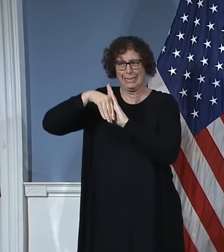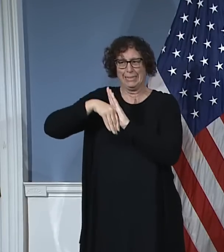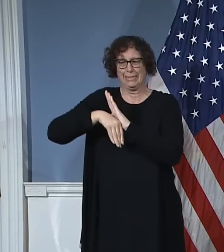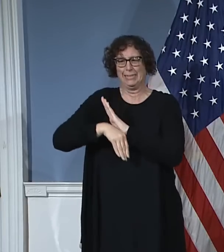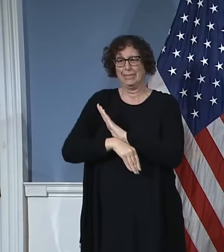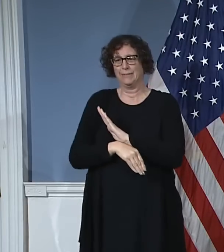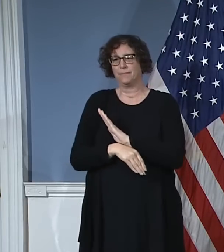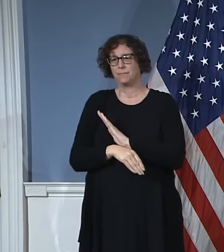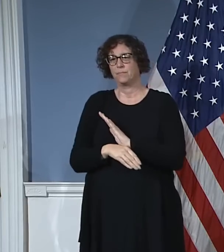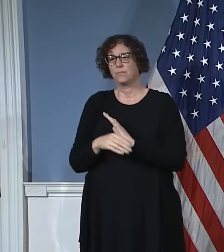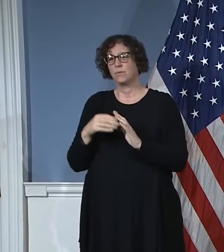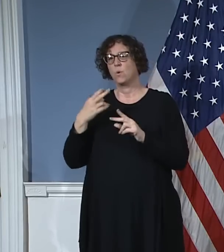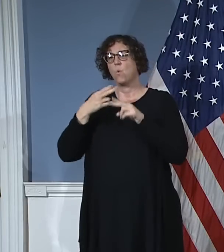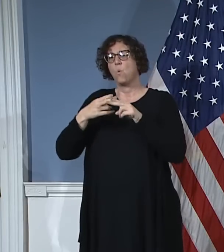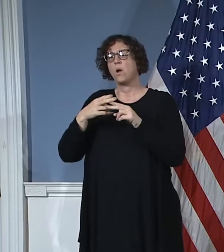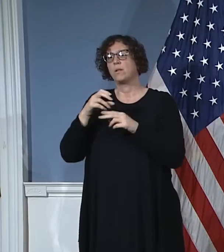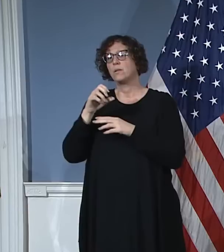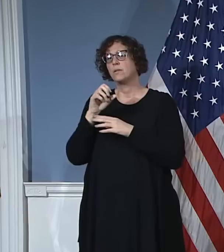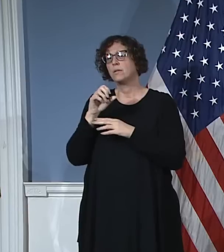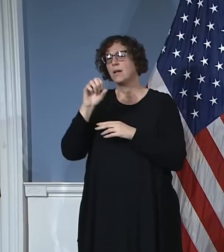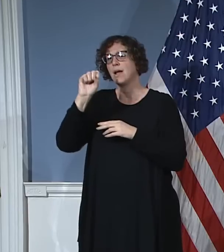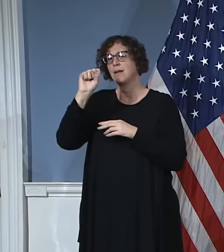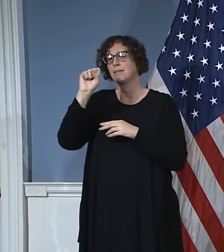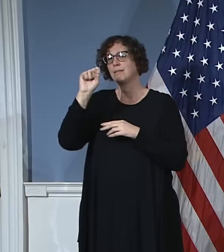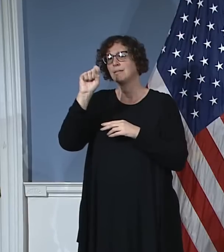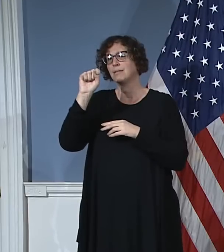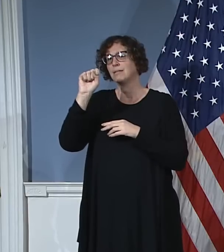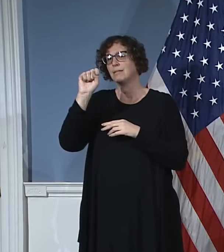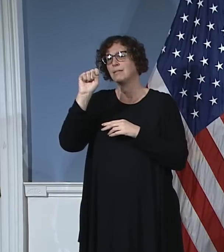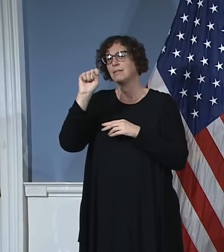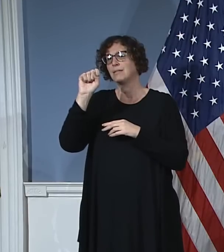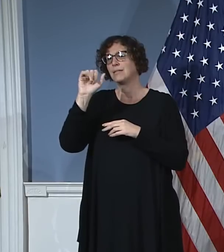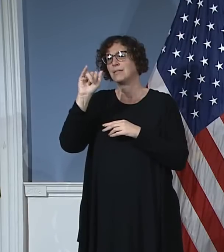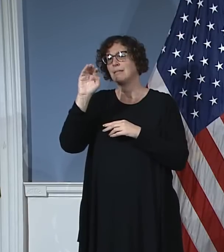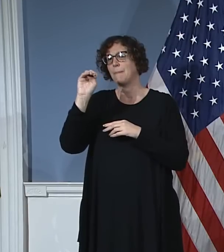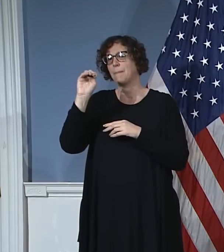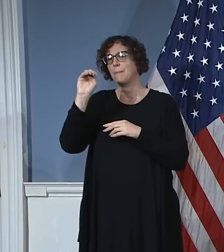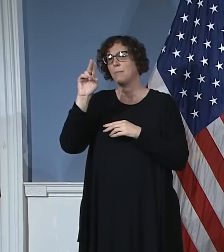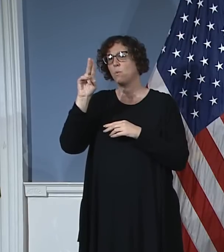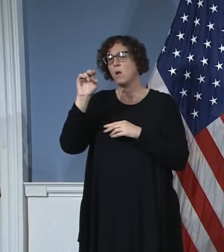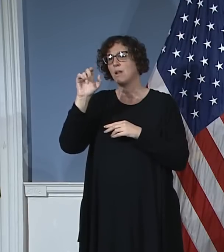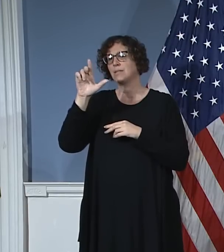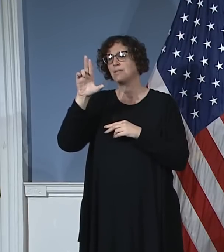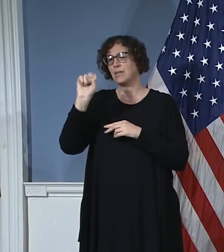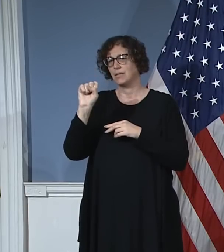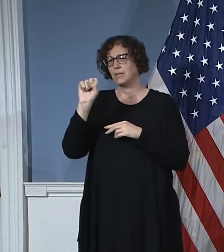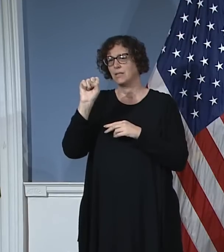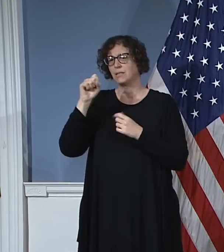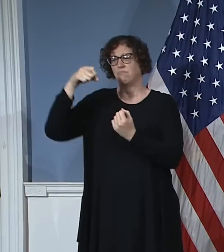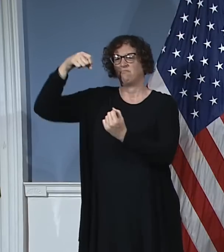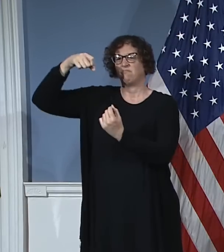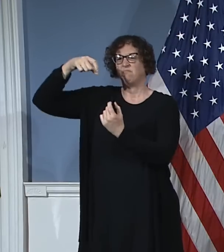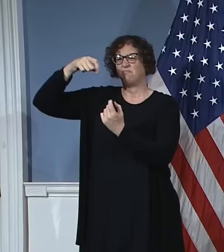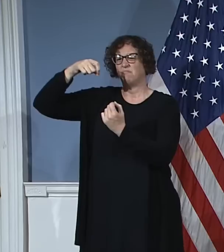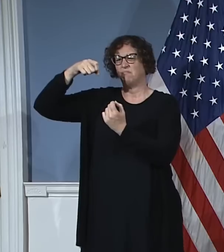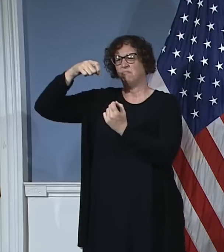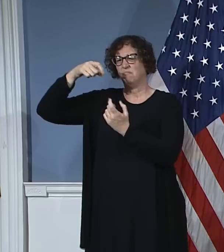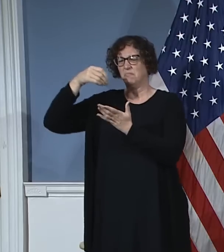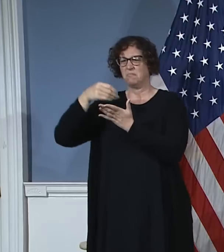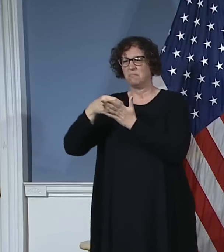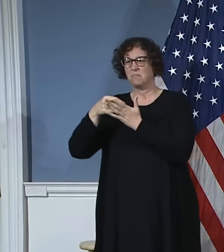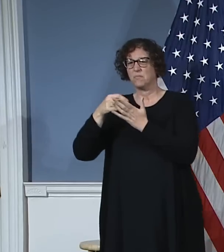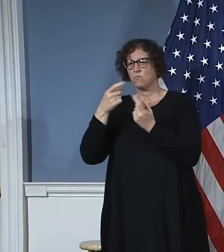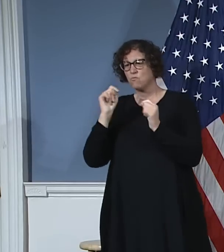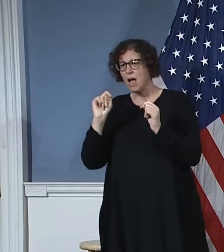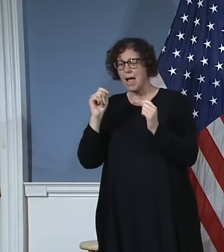bill. And then it's the things we're going to try and do. That God forbid there's a gig worker who, as you said, hasn't gotten that paycheck, is starting to struggle to